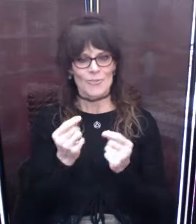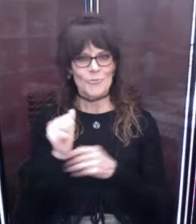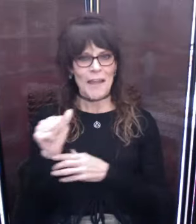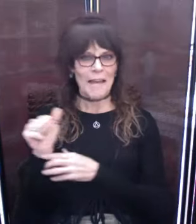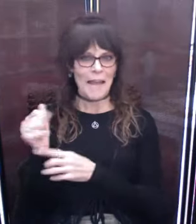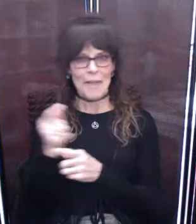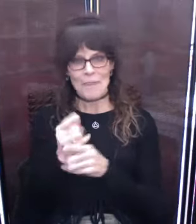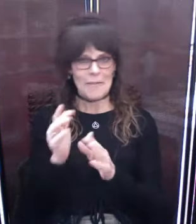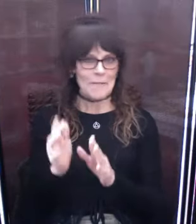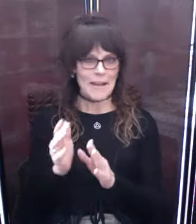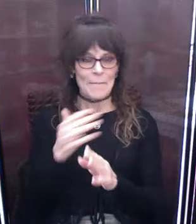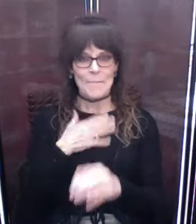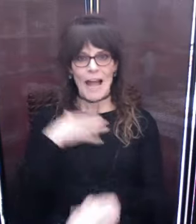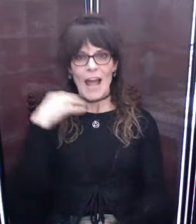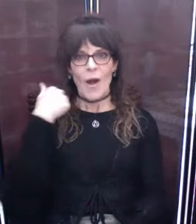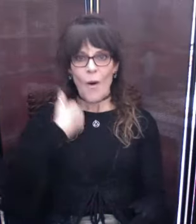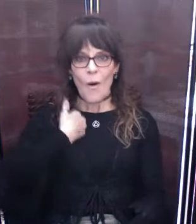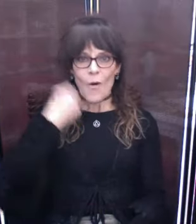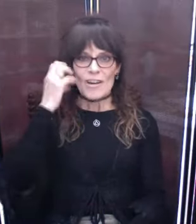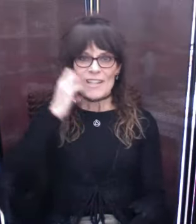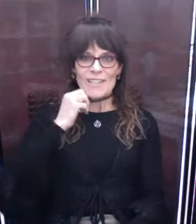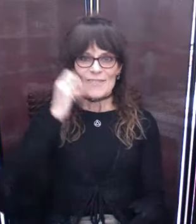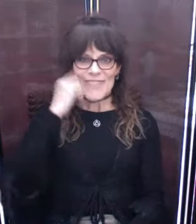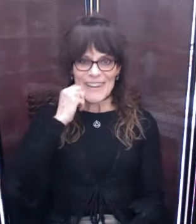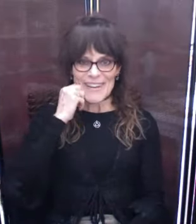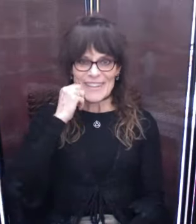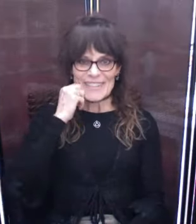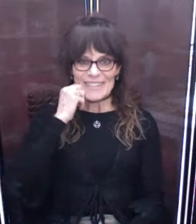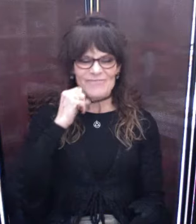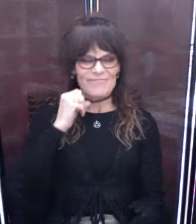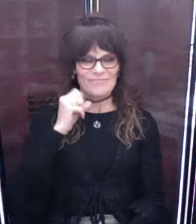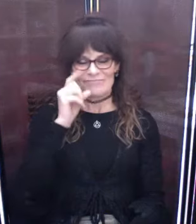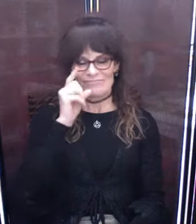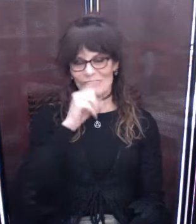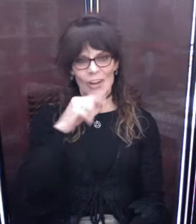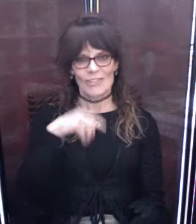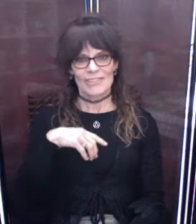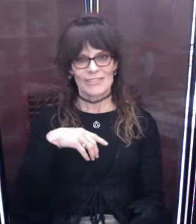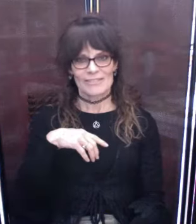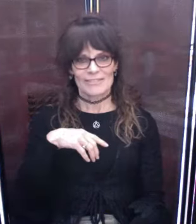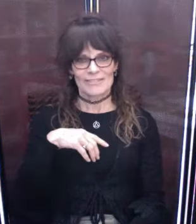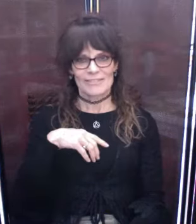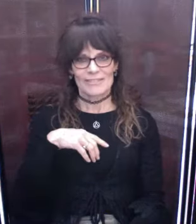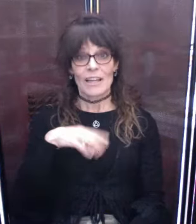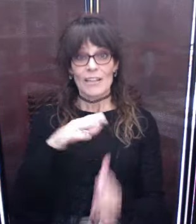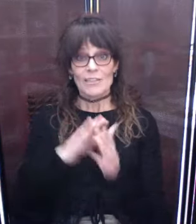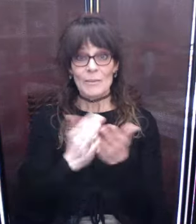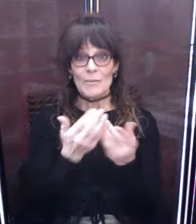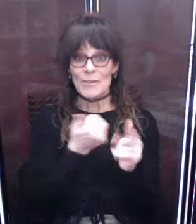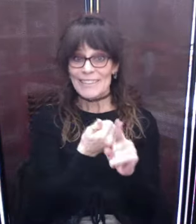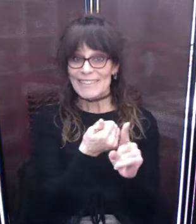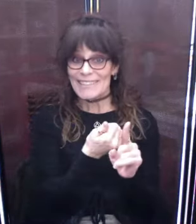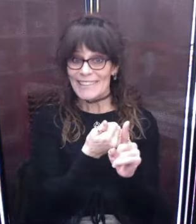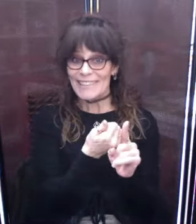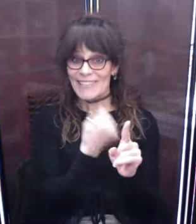own experience pointed out the false nature of that statement. The book itself says,